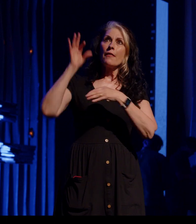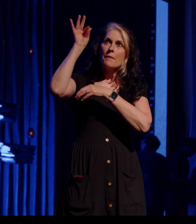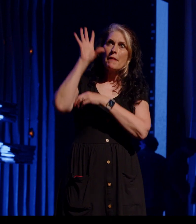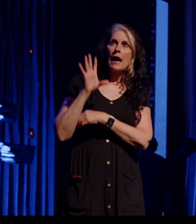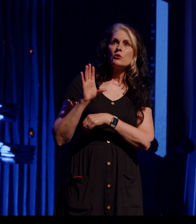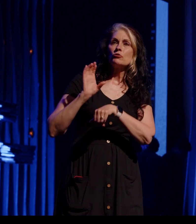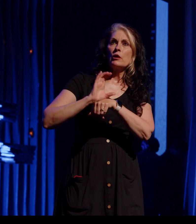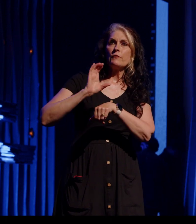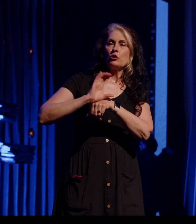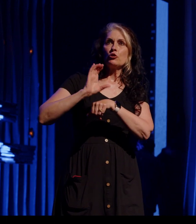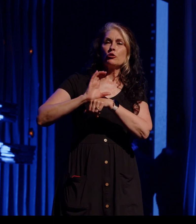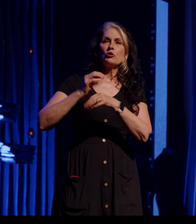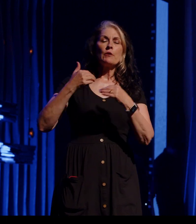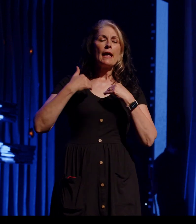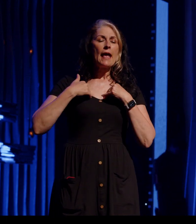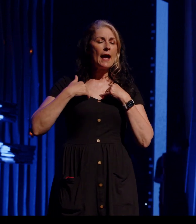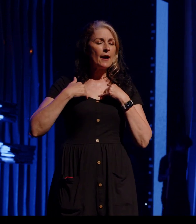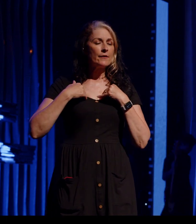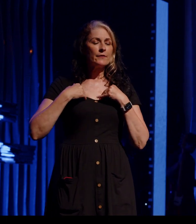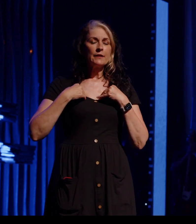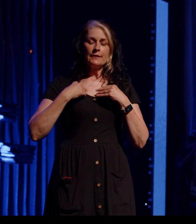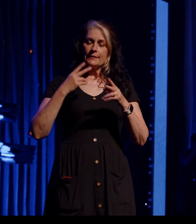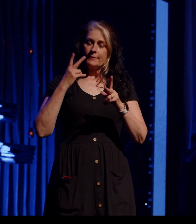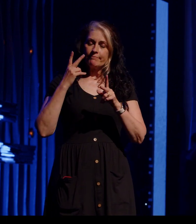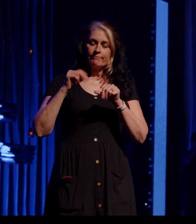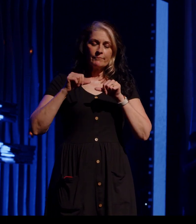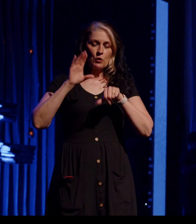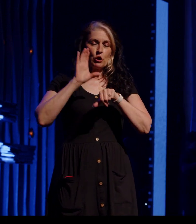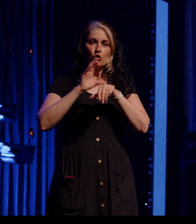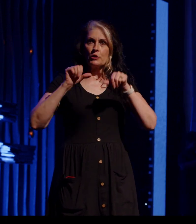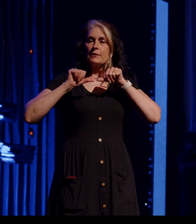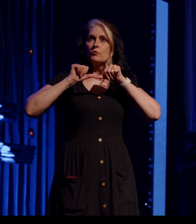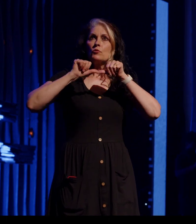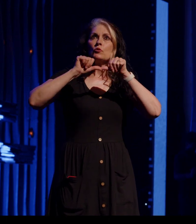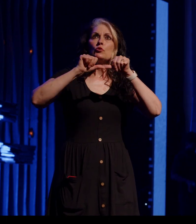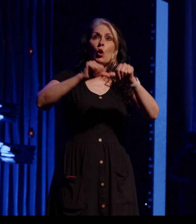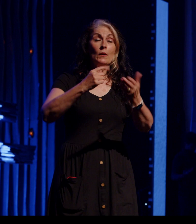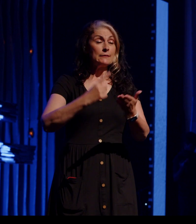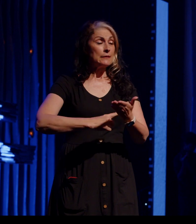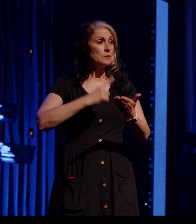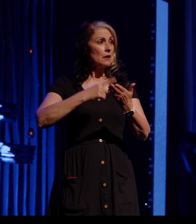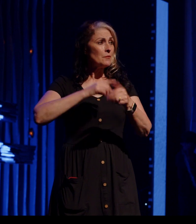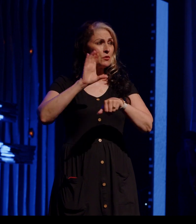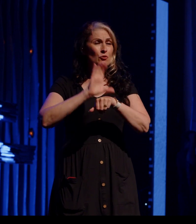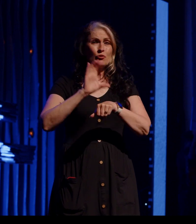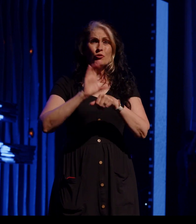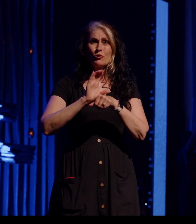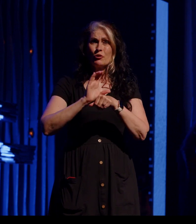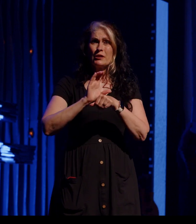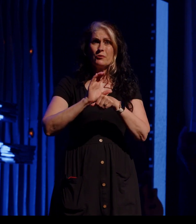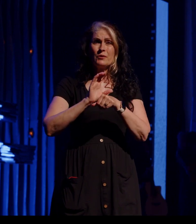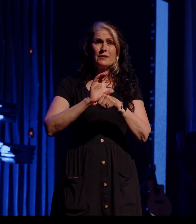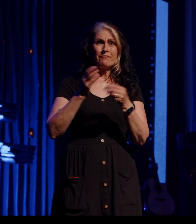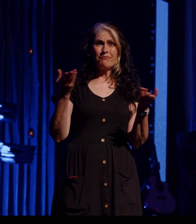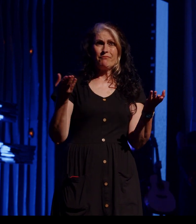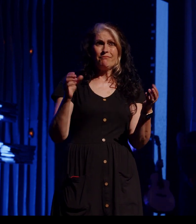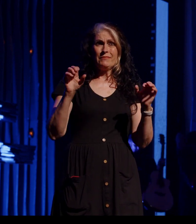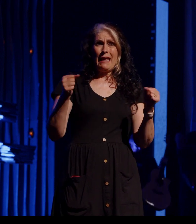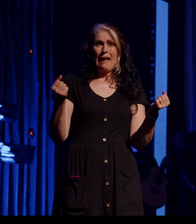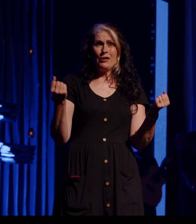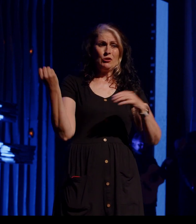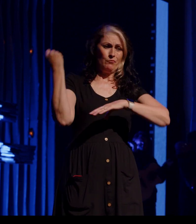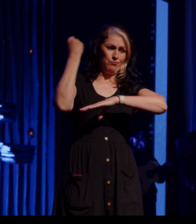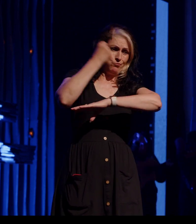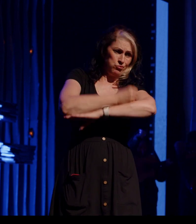church. They have absolutely kept this church going when there were times when the church almost closed down. God, I'm